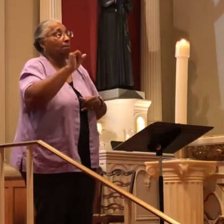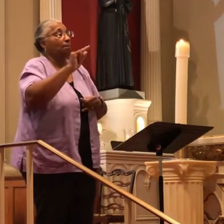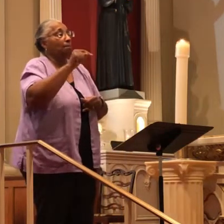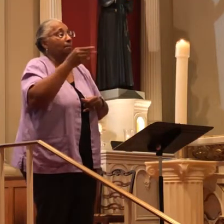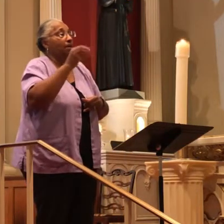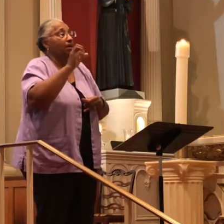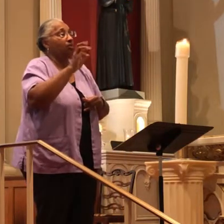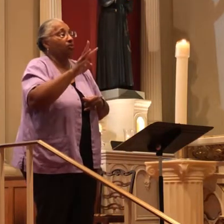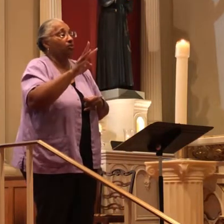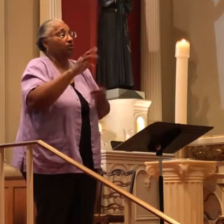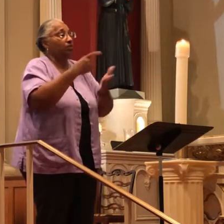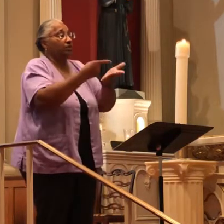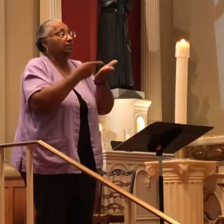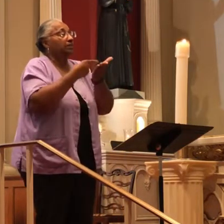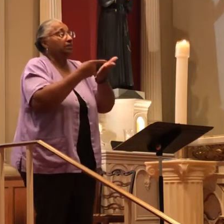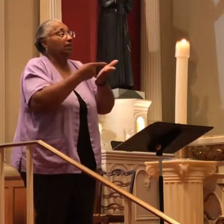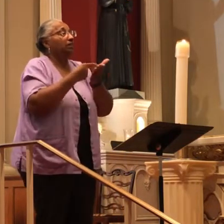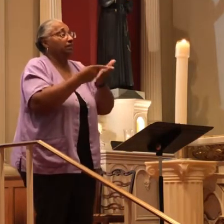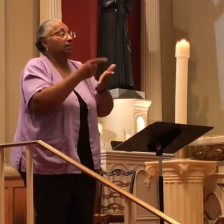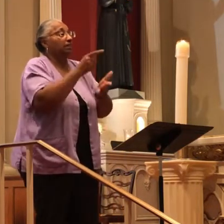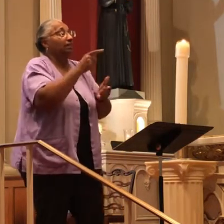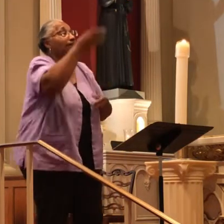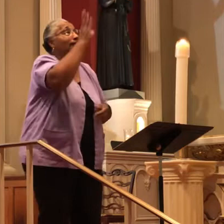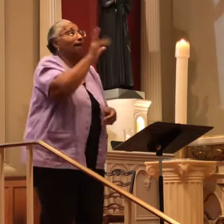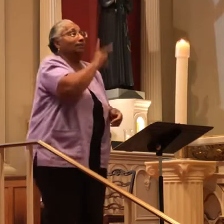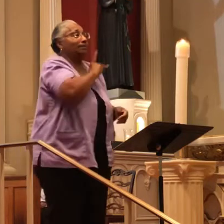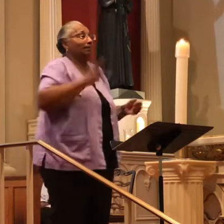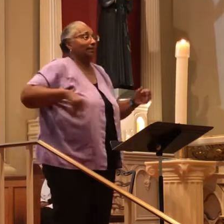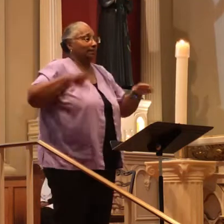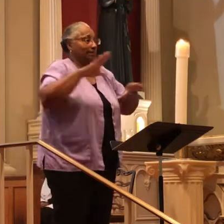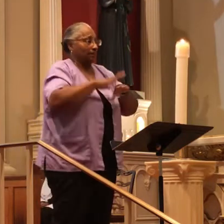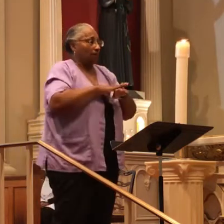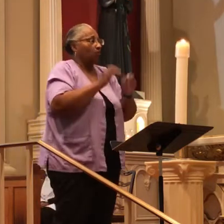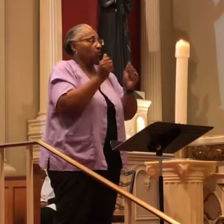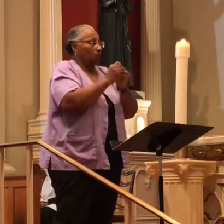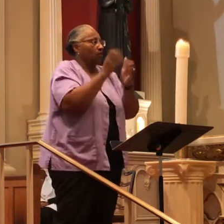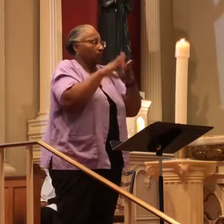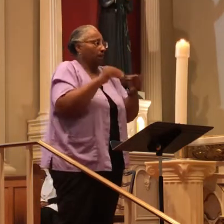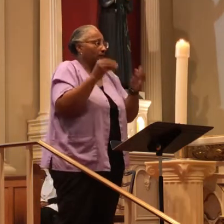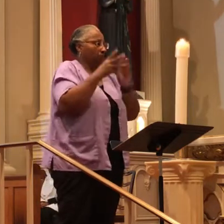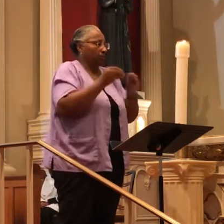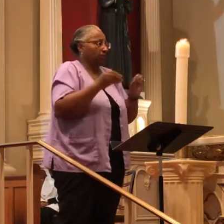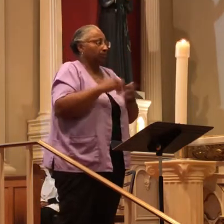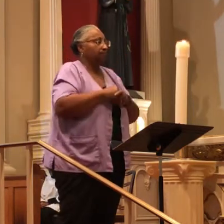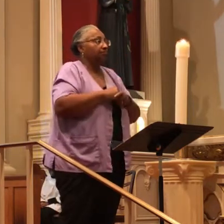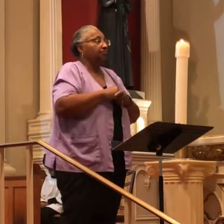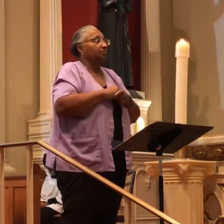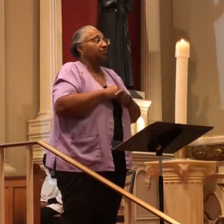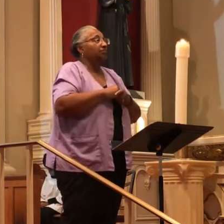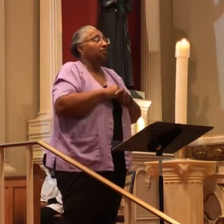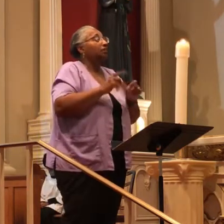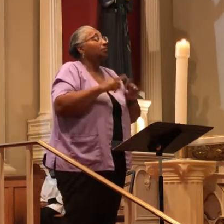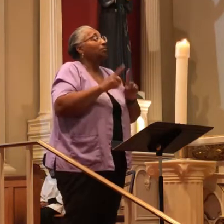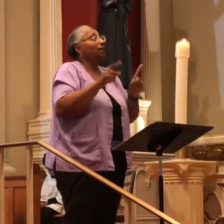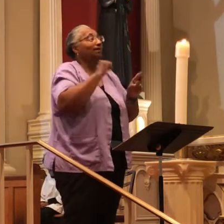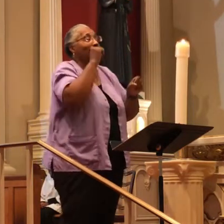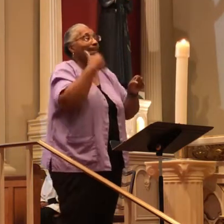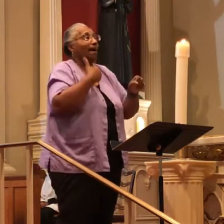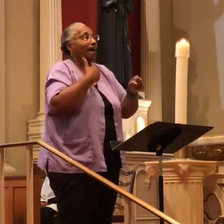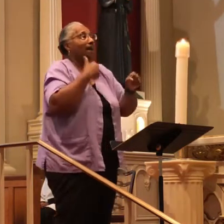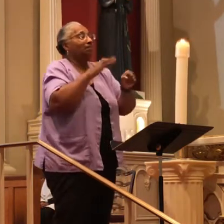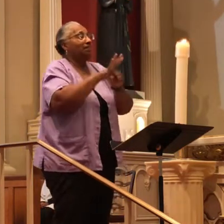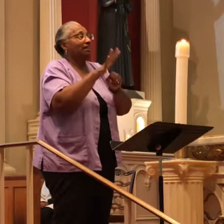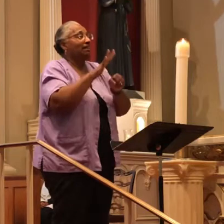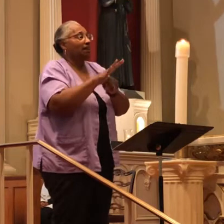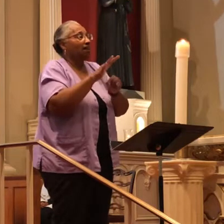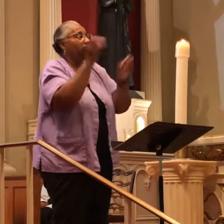the kingdom. He's trying to tell us what the kingdom of God is all about. But the whole point is that he doesn't have enough images to